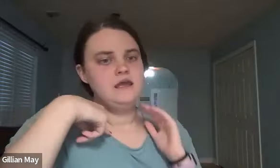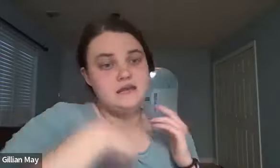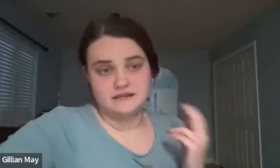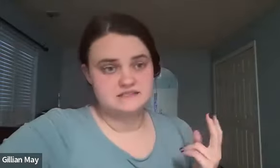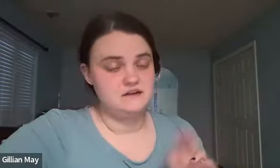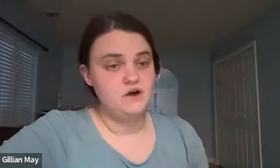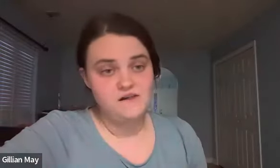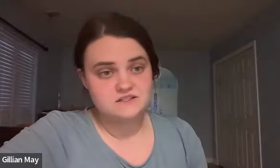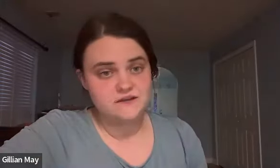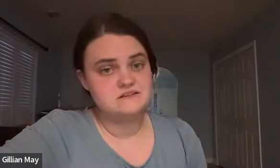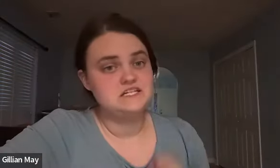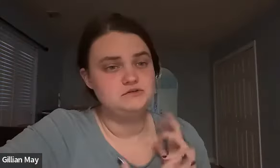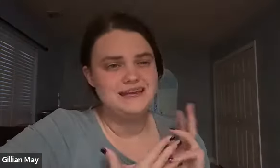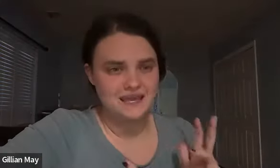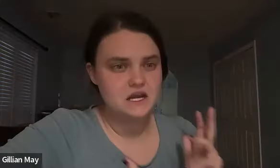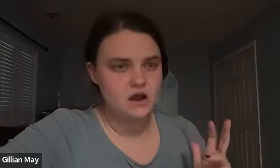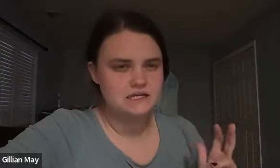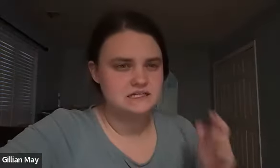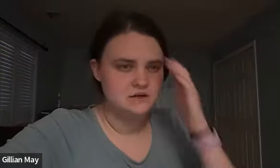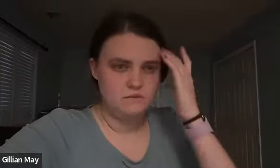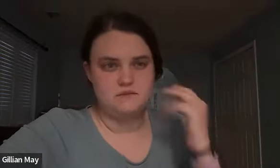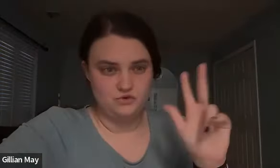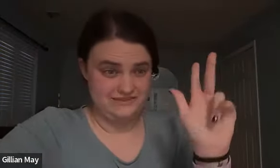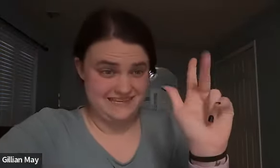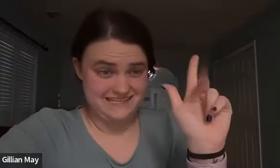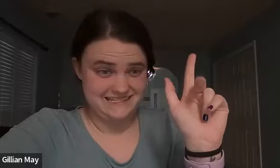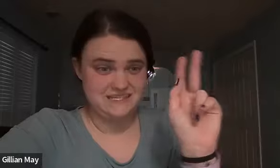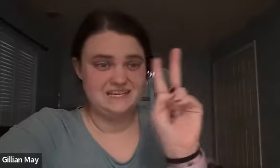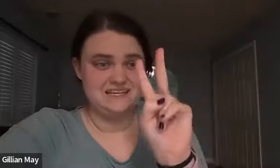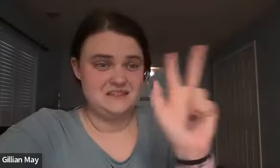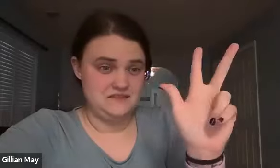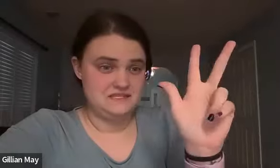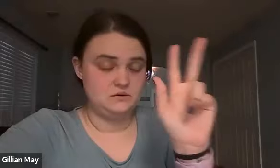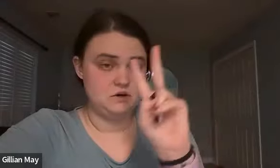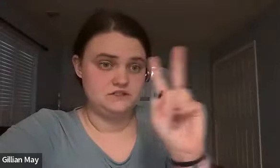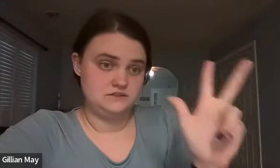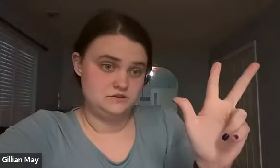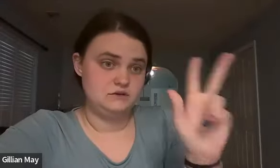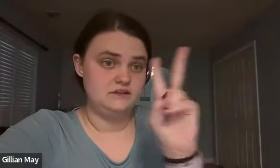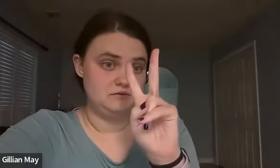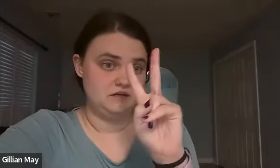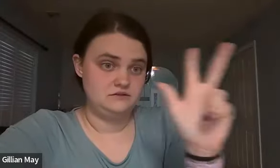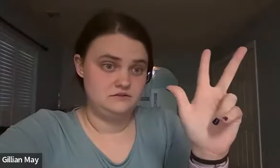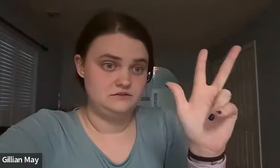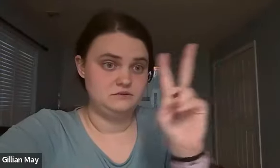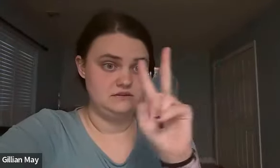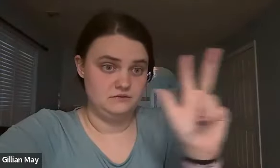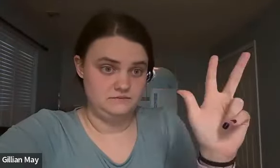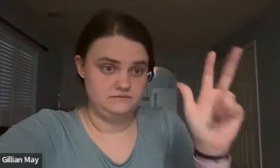And like I said, if all else fails and you cannot remember this still works. 23, 23.